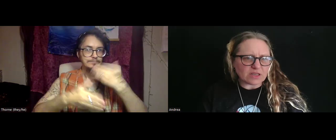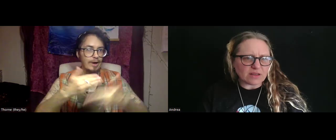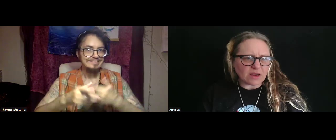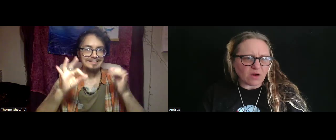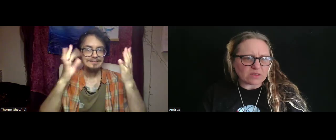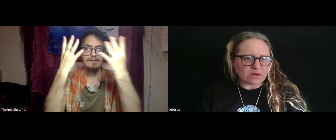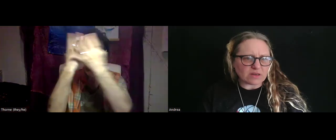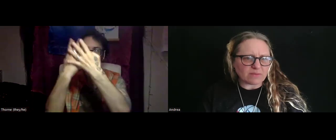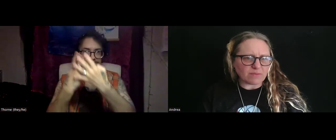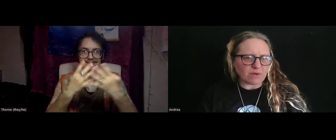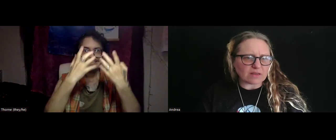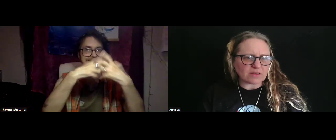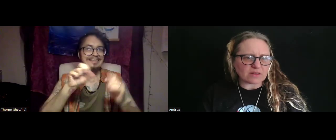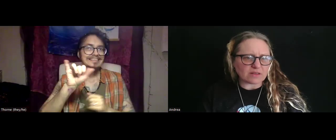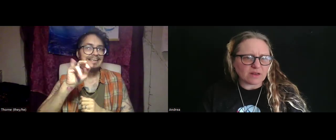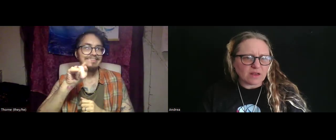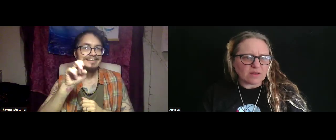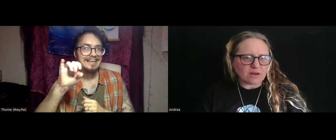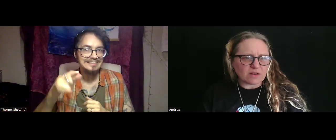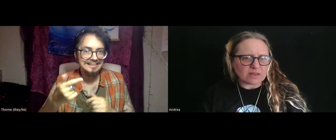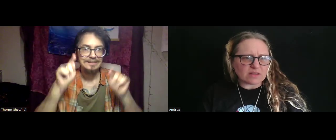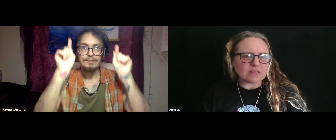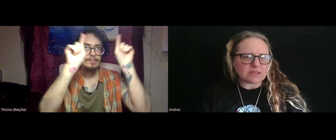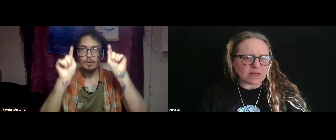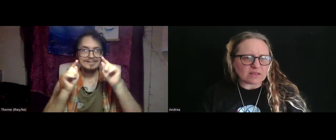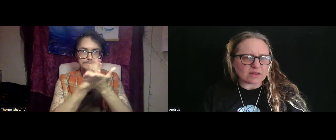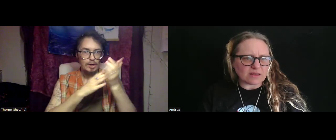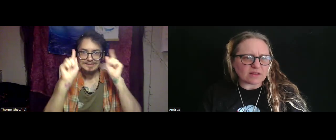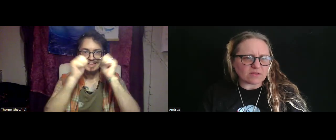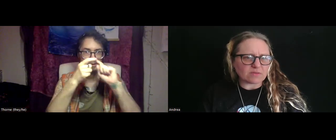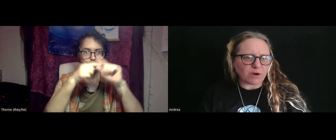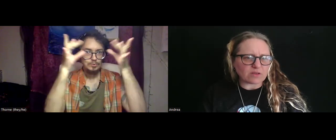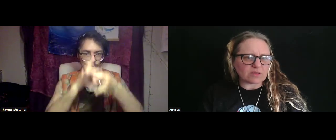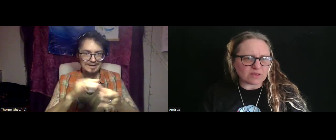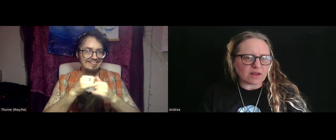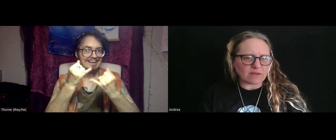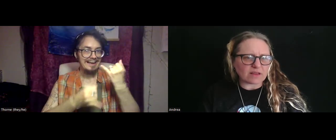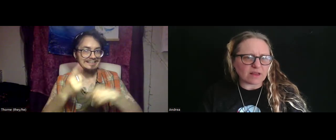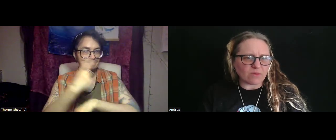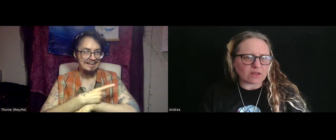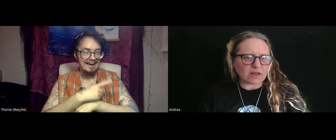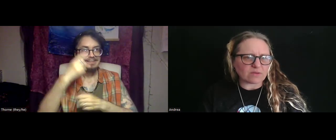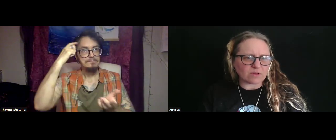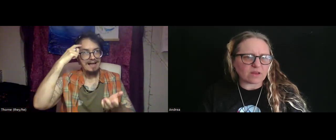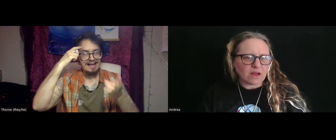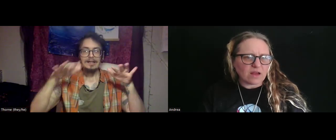and they always are in process and they're in synthesizing those parts and everything that would connect with